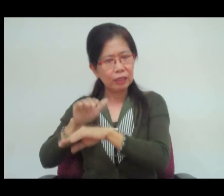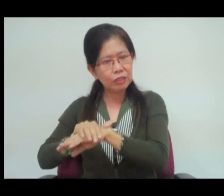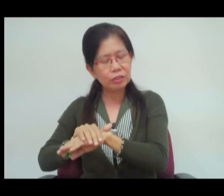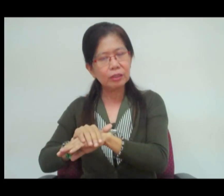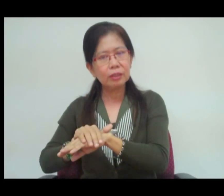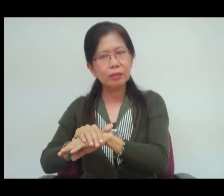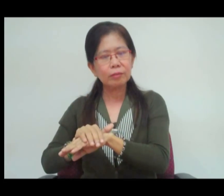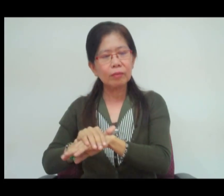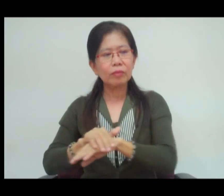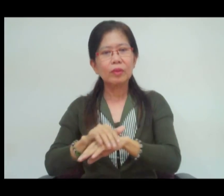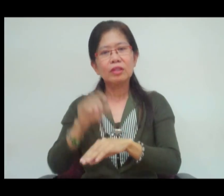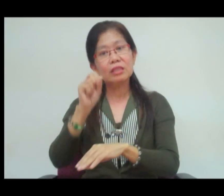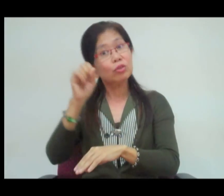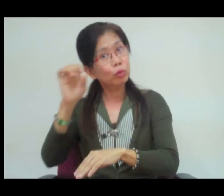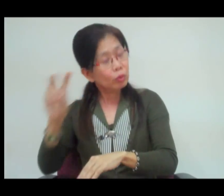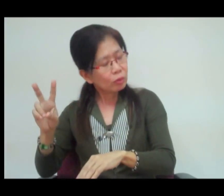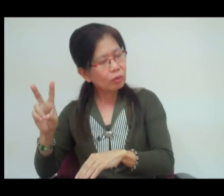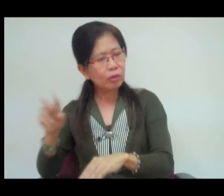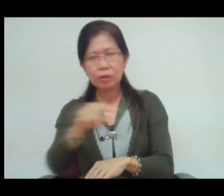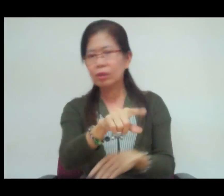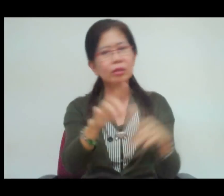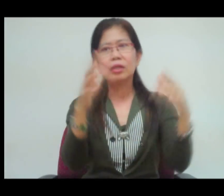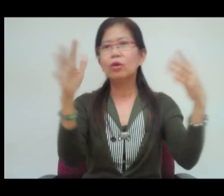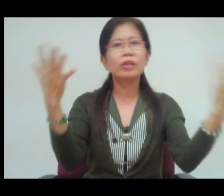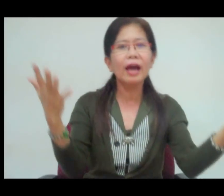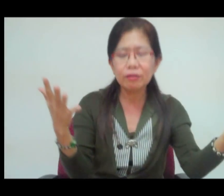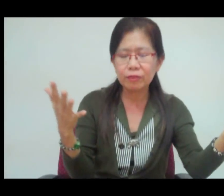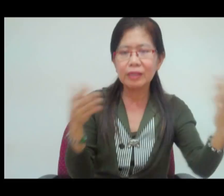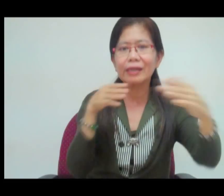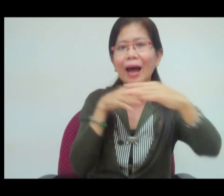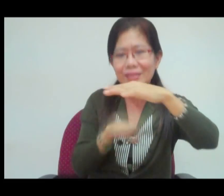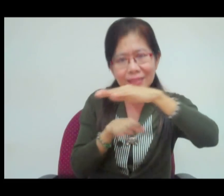English, SEE-2, they don't have access